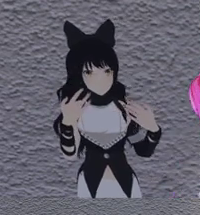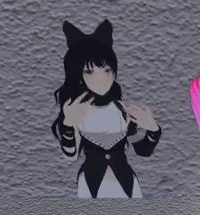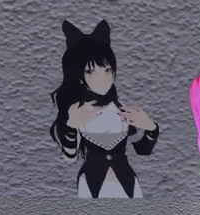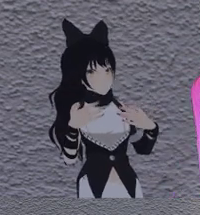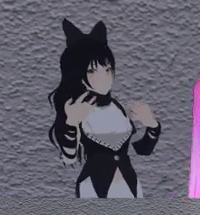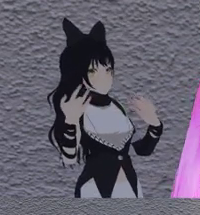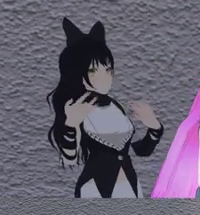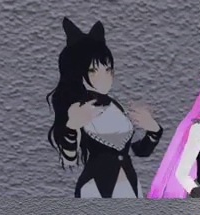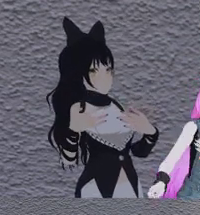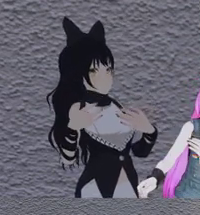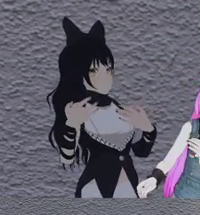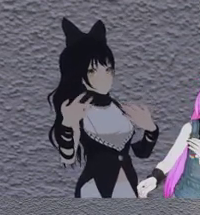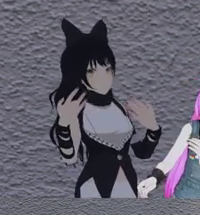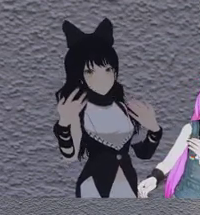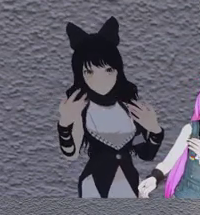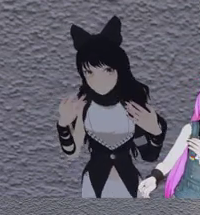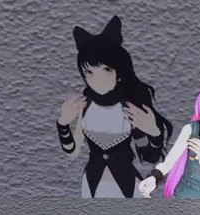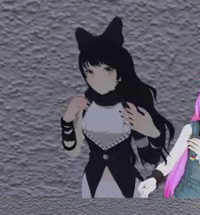event.